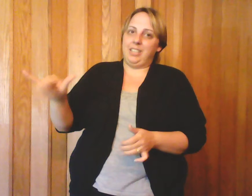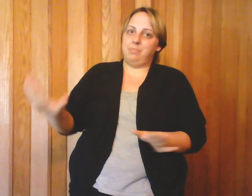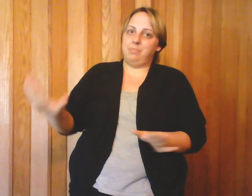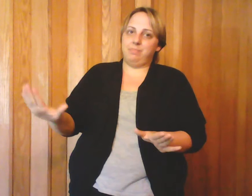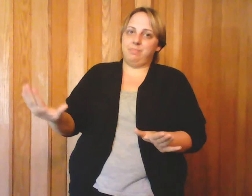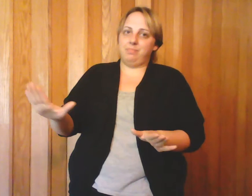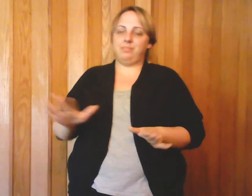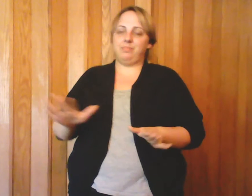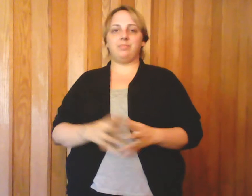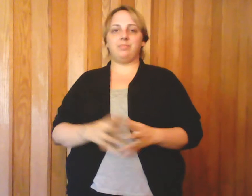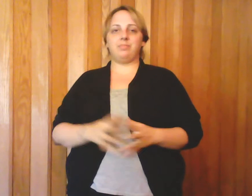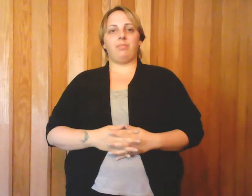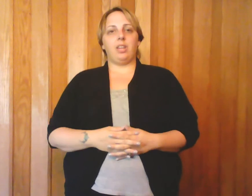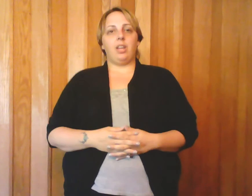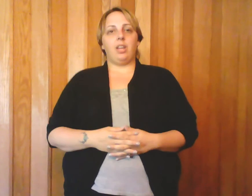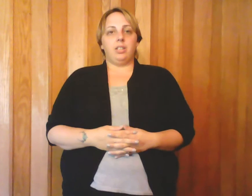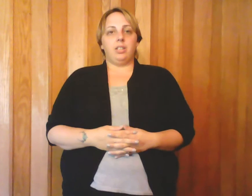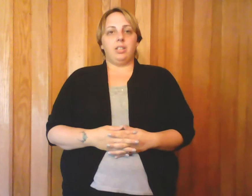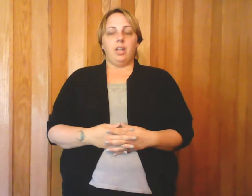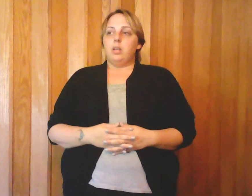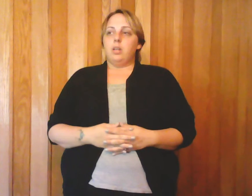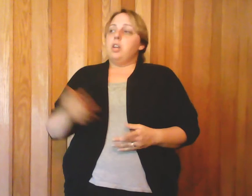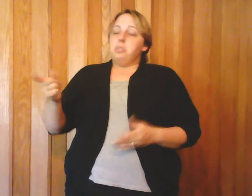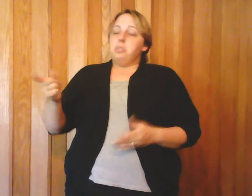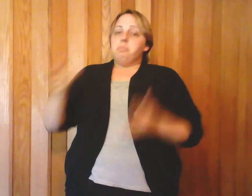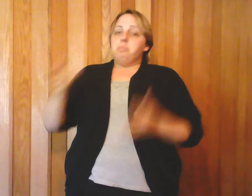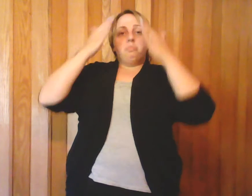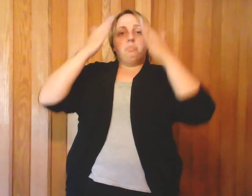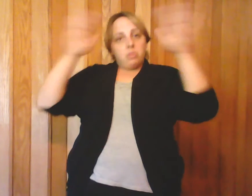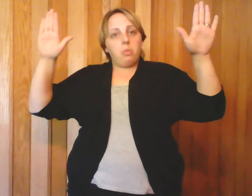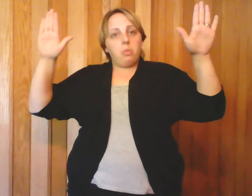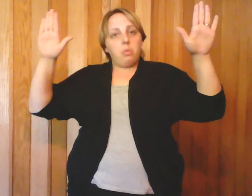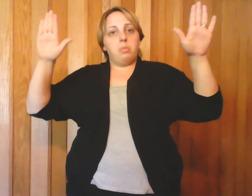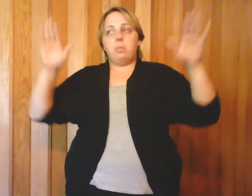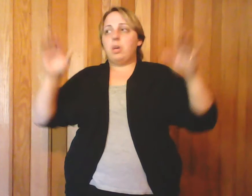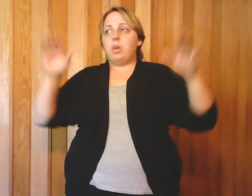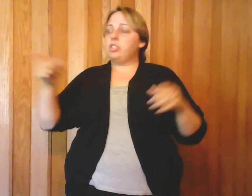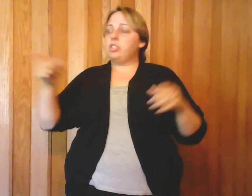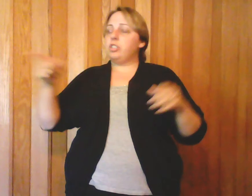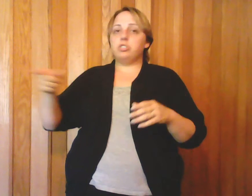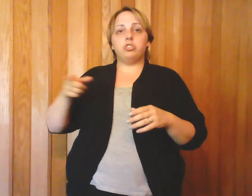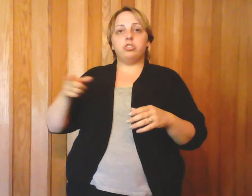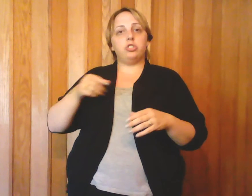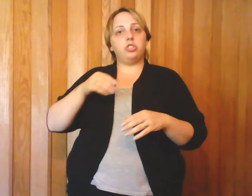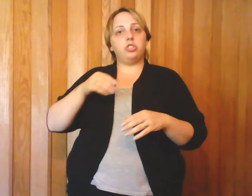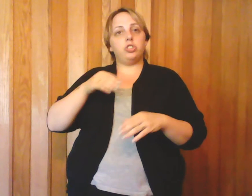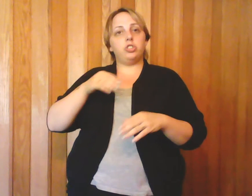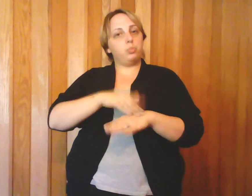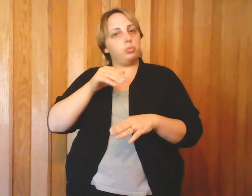pretty open-minded and liberal in her philosophies. She started riding